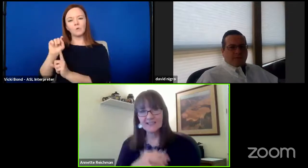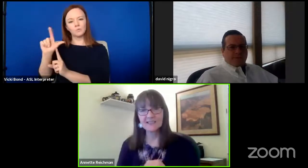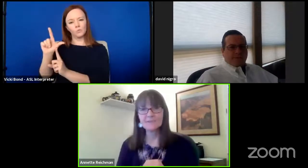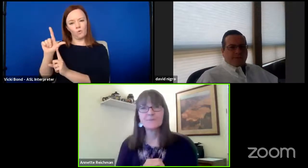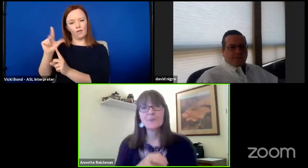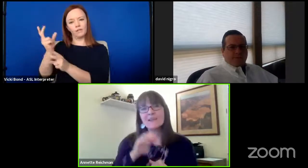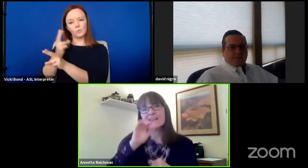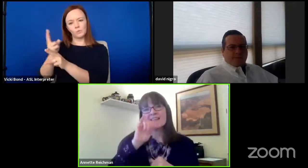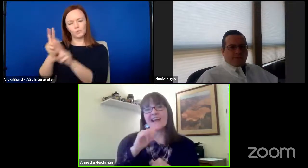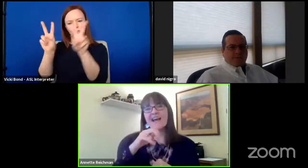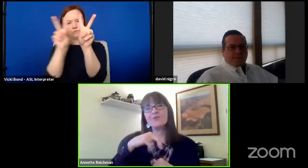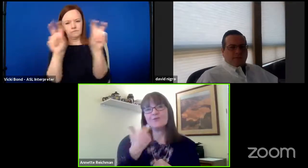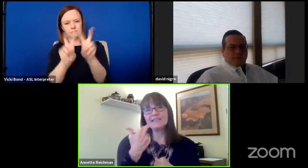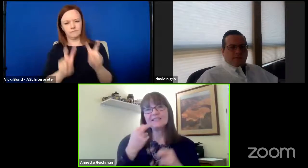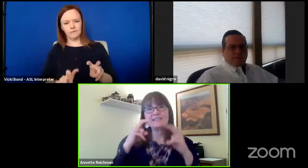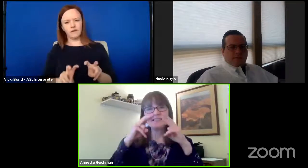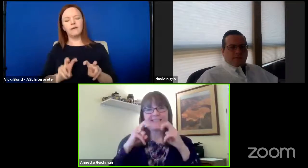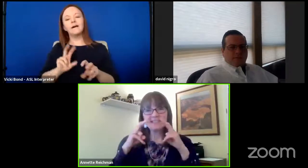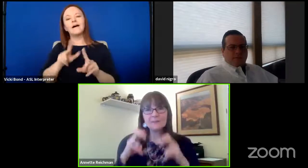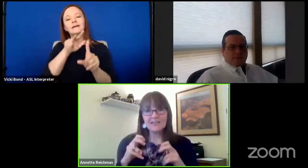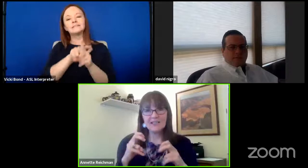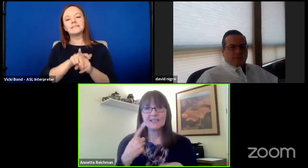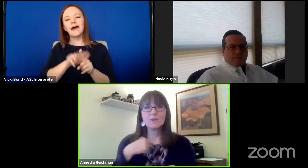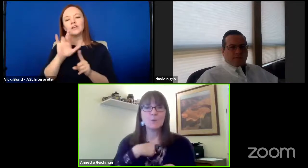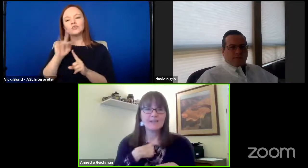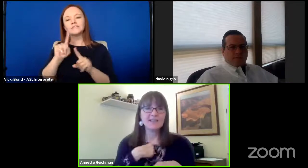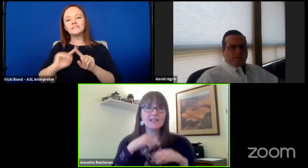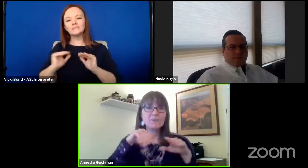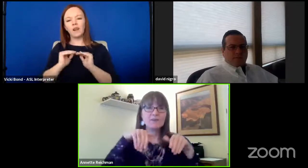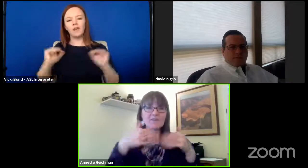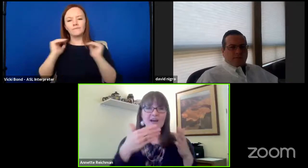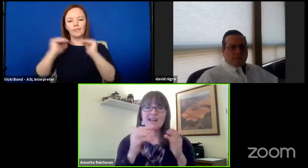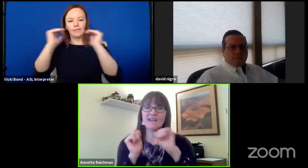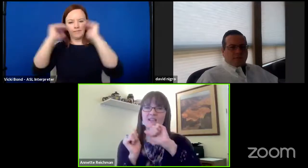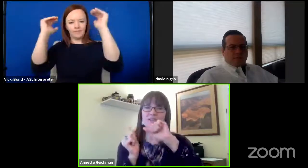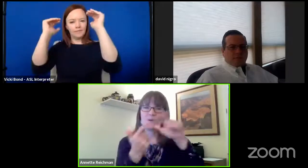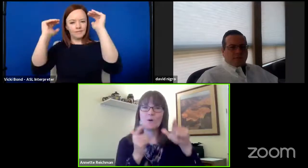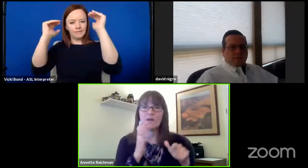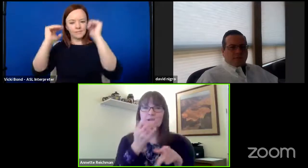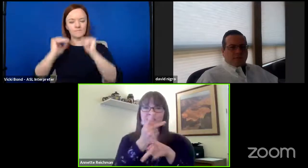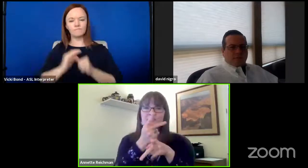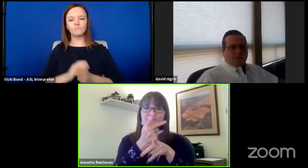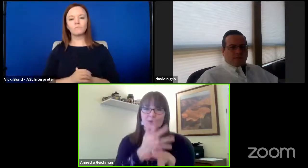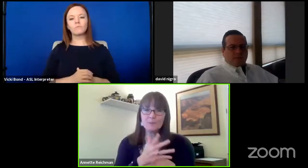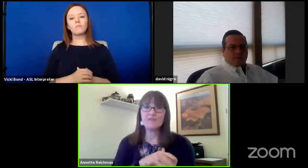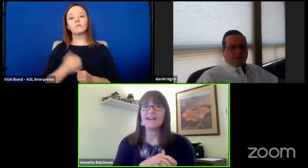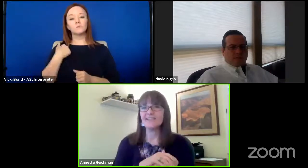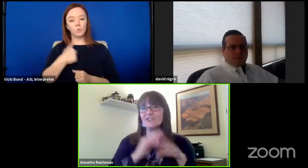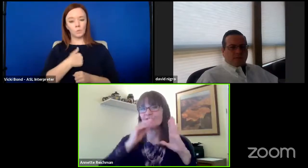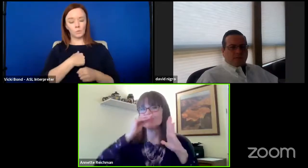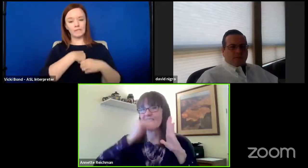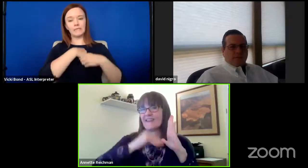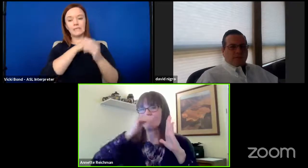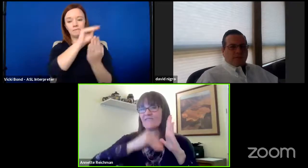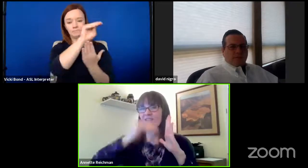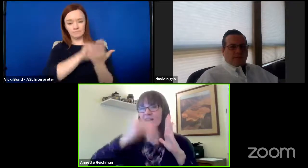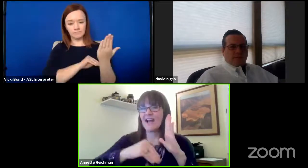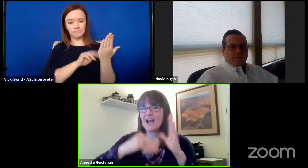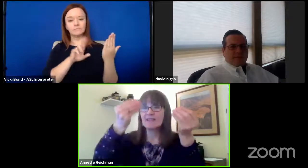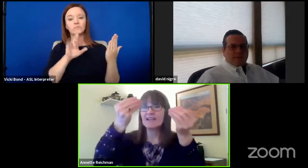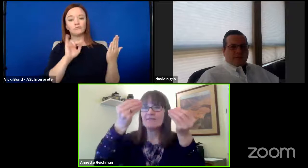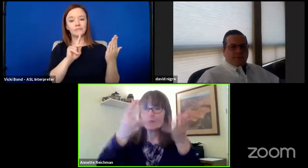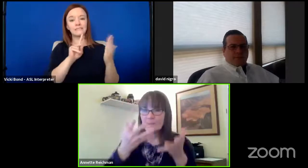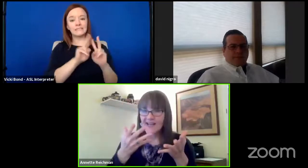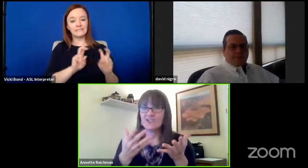of risk. That risk assessment we provided to all of our supervisors, and they